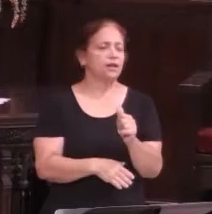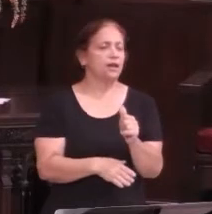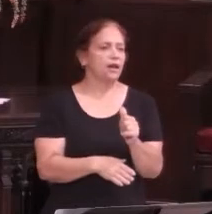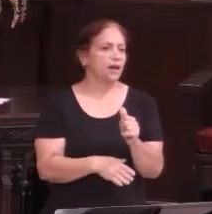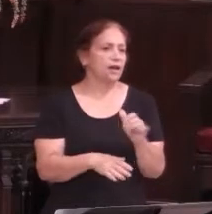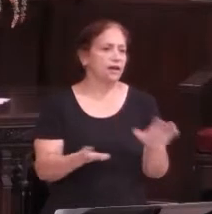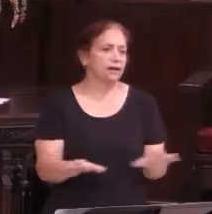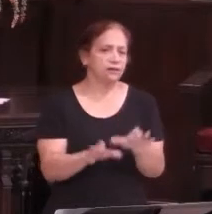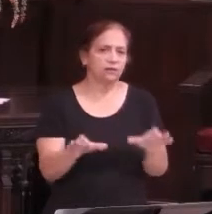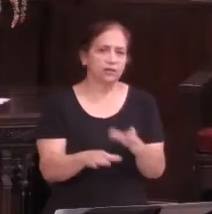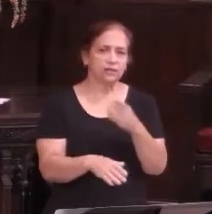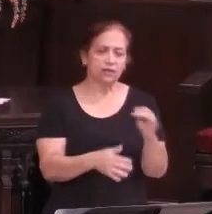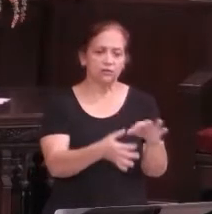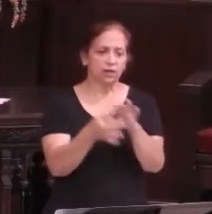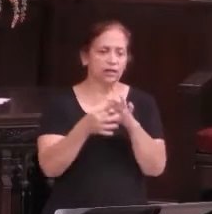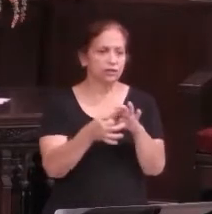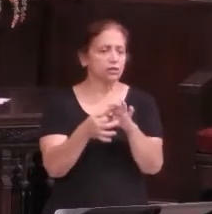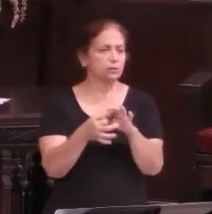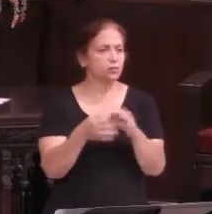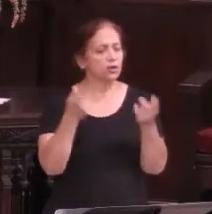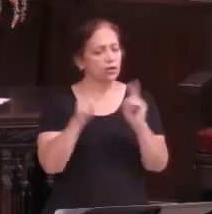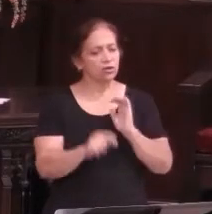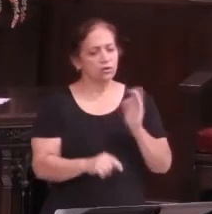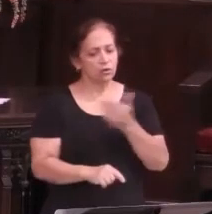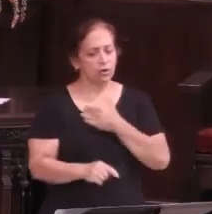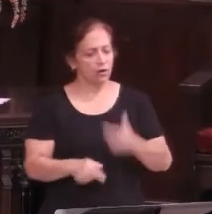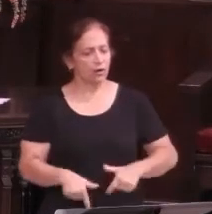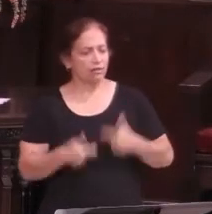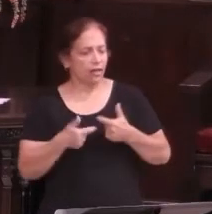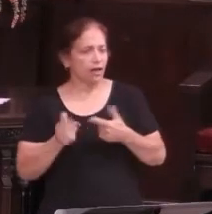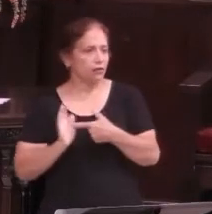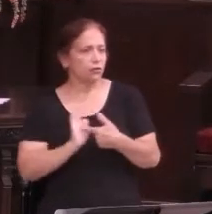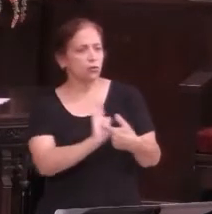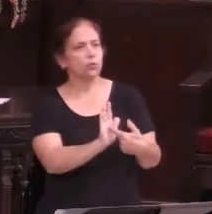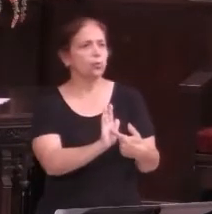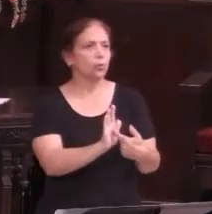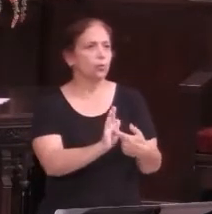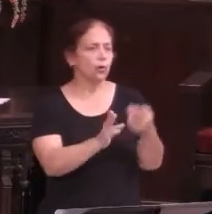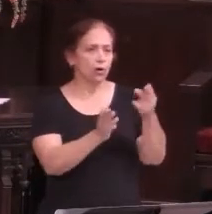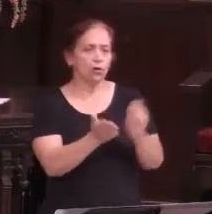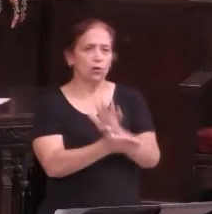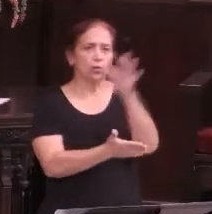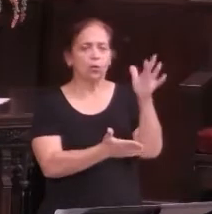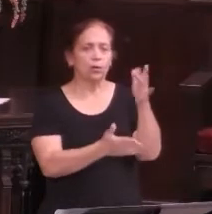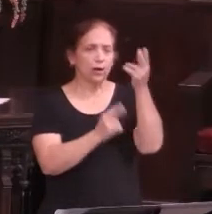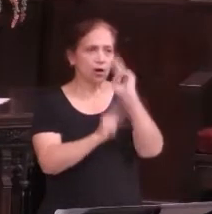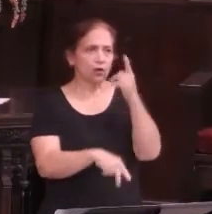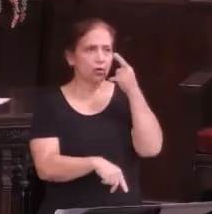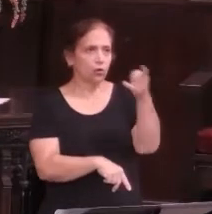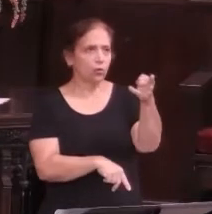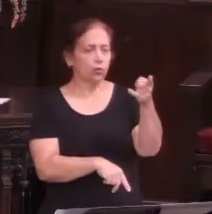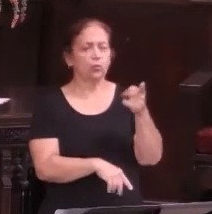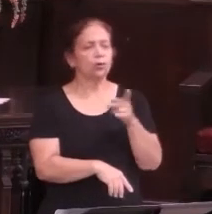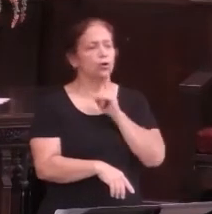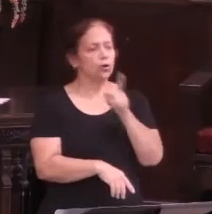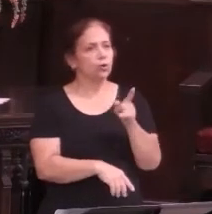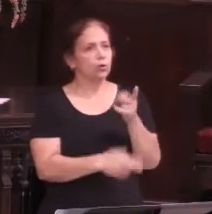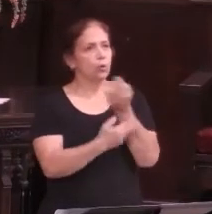relationships, so that our lives will bring glory and honor to you, our Redeemer and